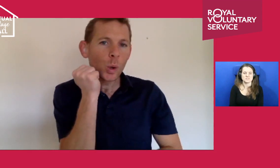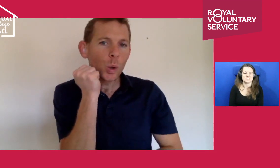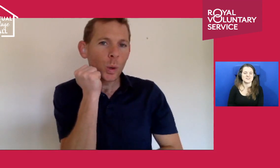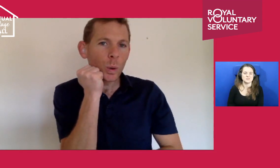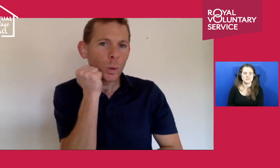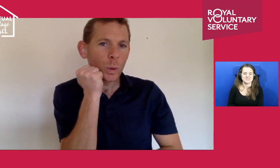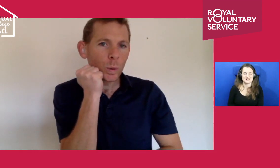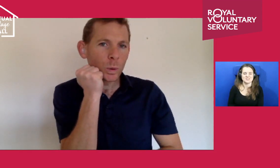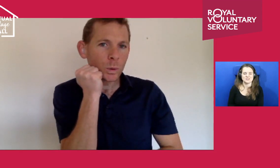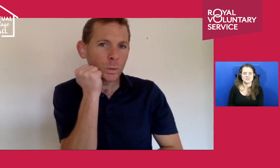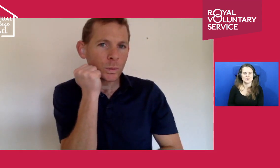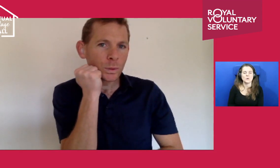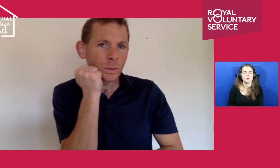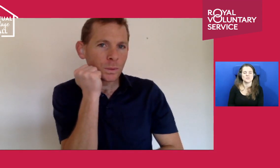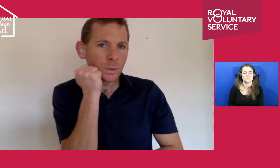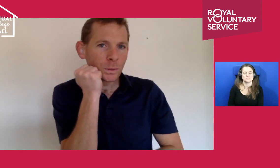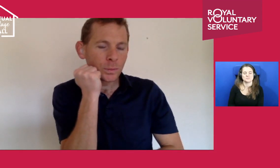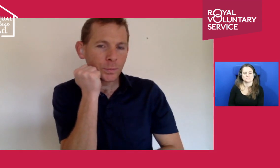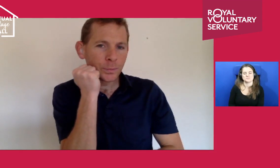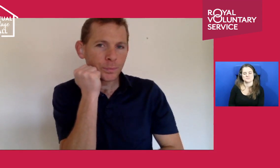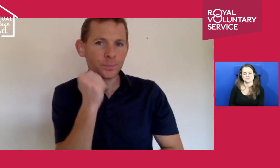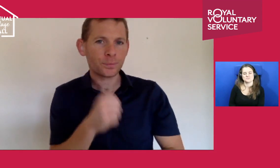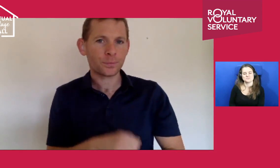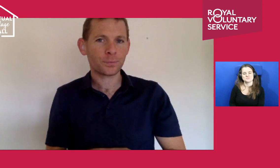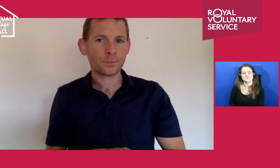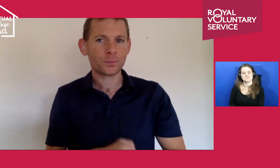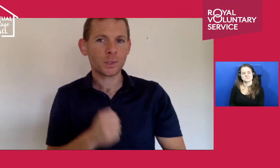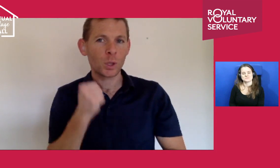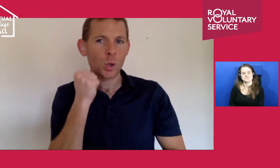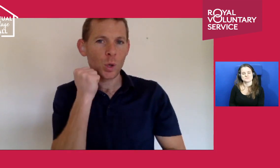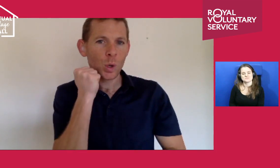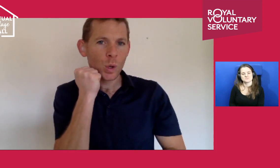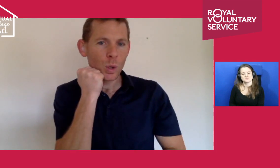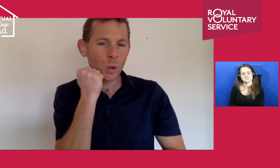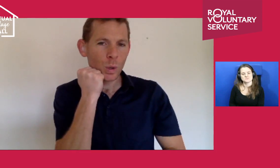In Northern Ireland, we sign cold.